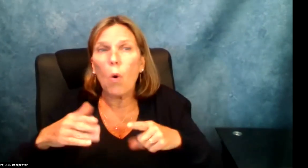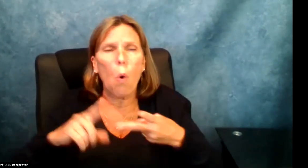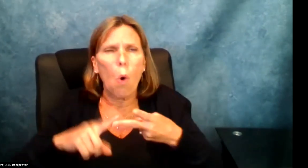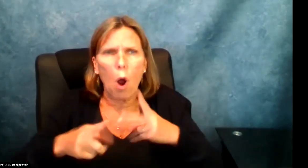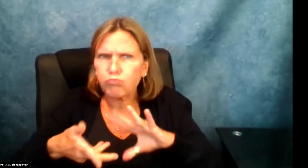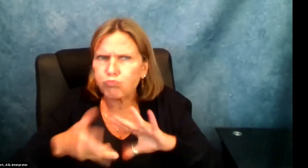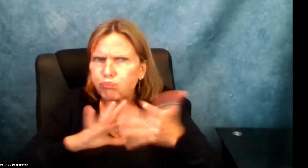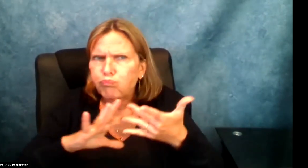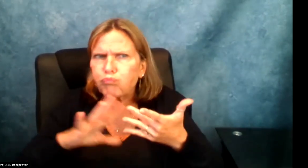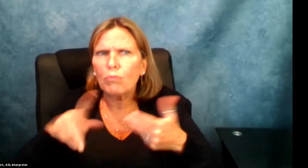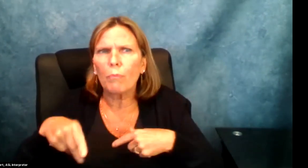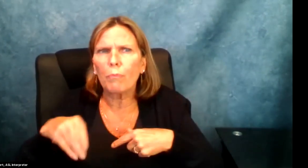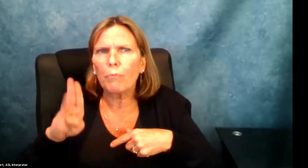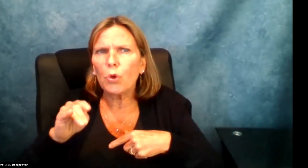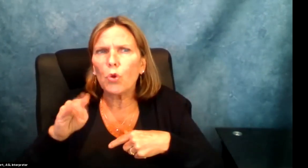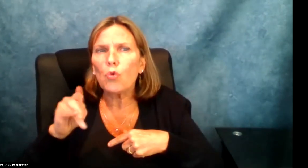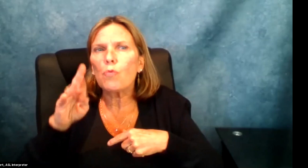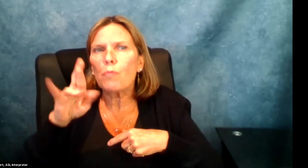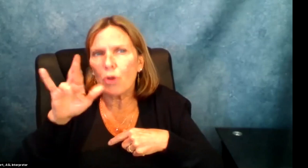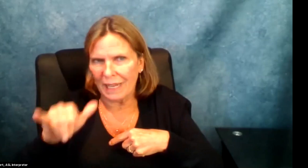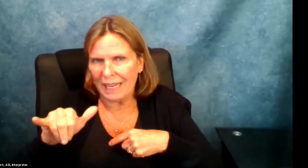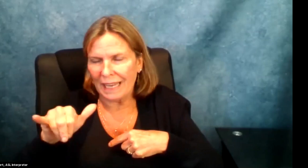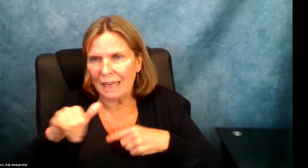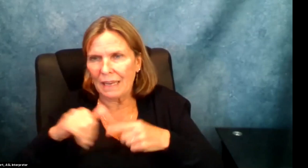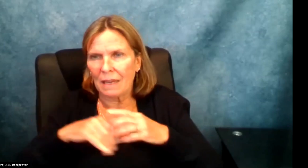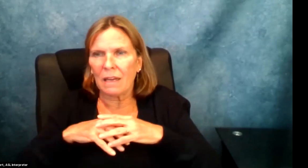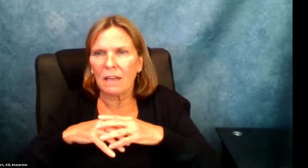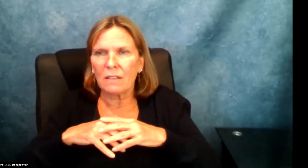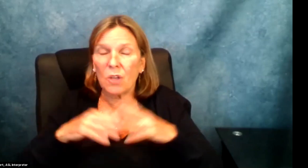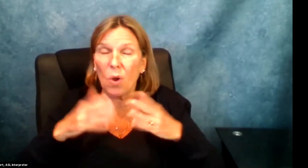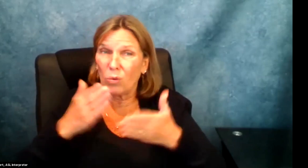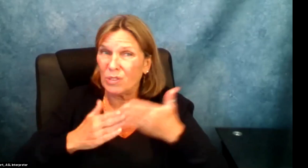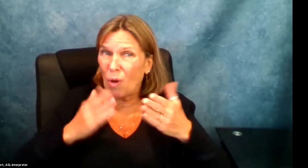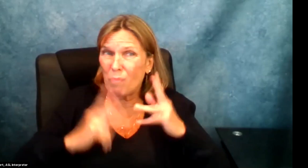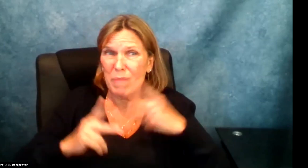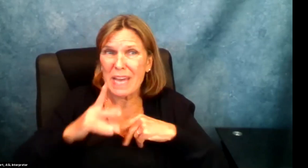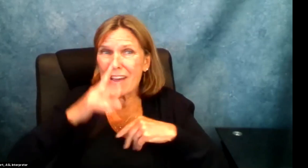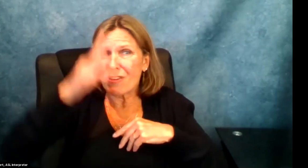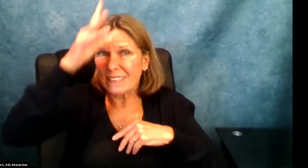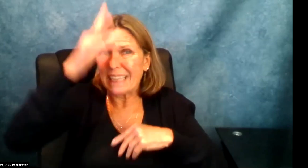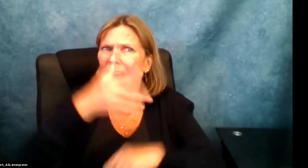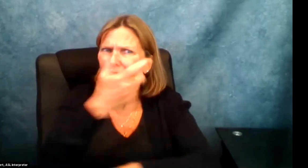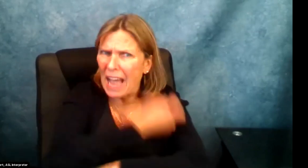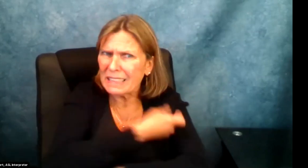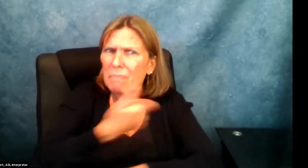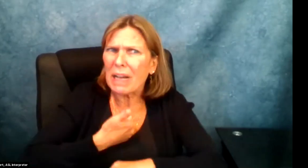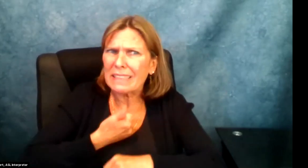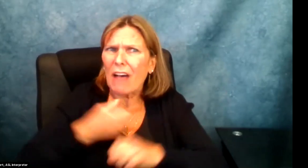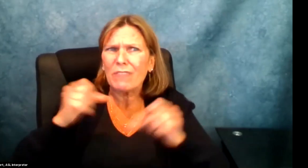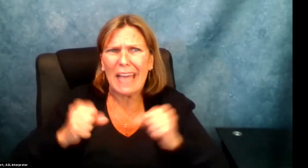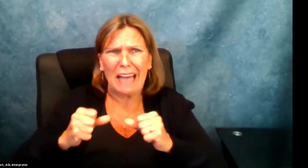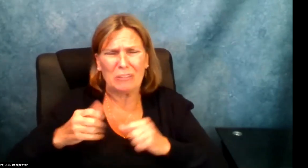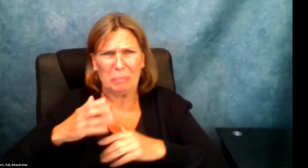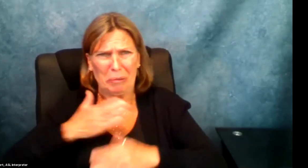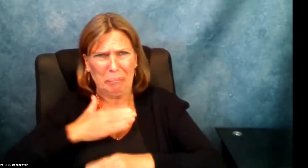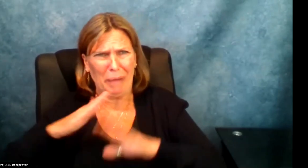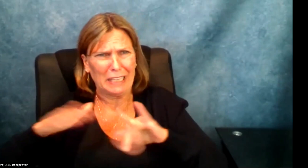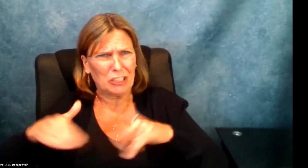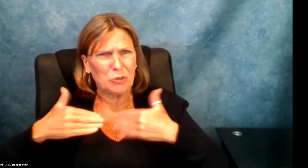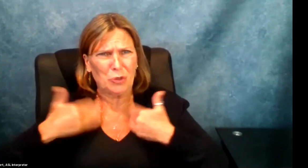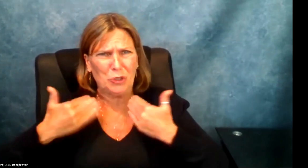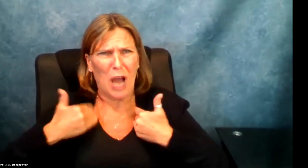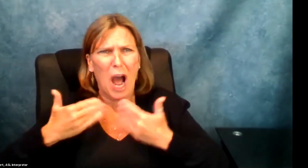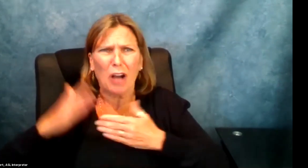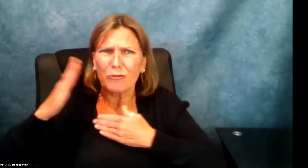So I'm getting a lot of parents who say they got vaccinated themselves, but just want to make sure it's the right choice for their